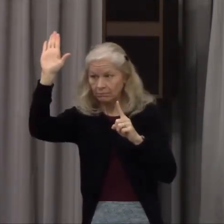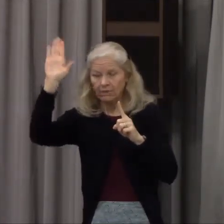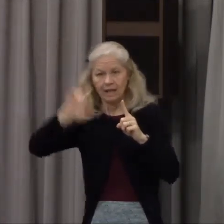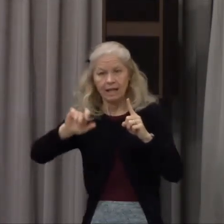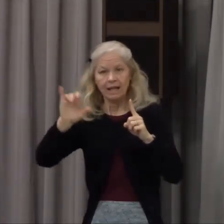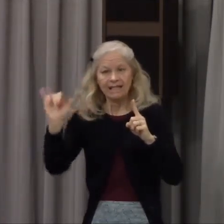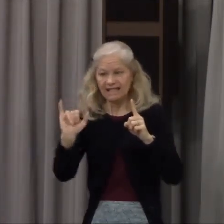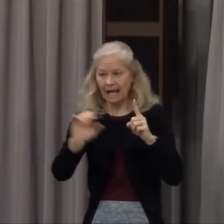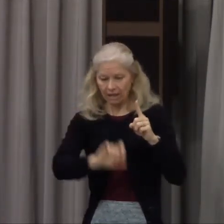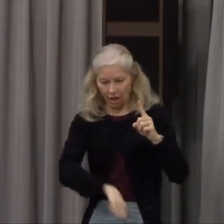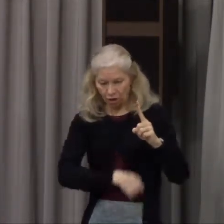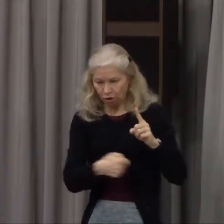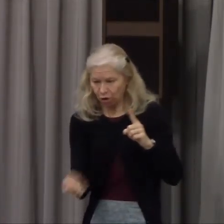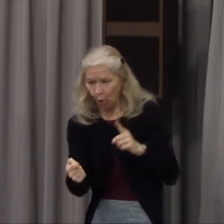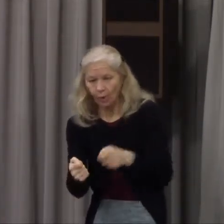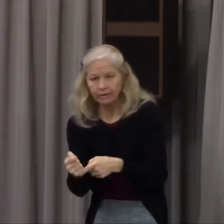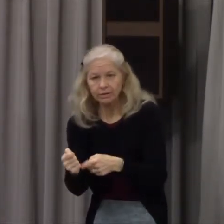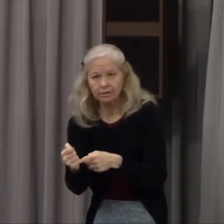discerner of the thoughts and intents of the heart.